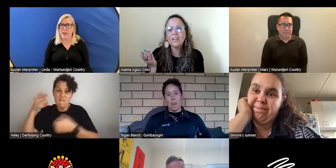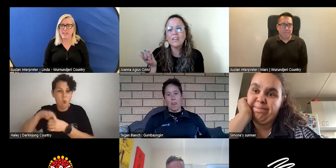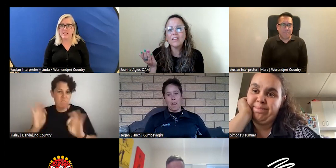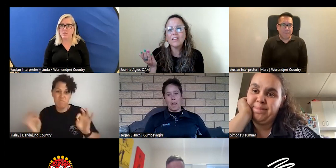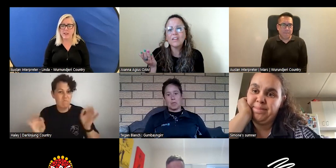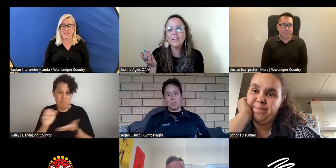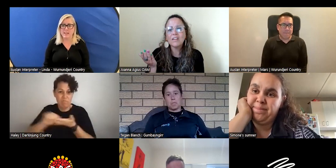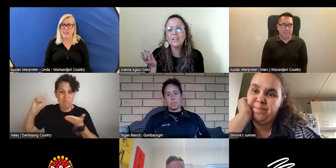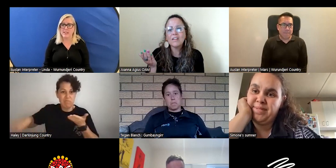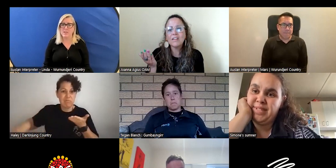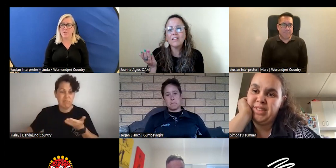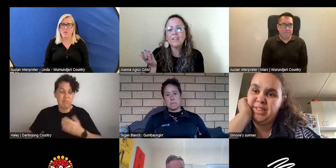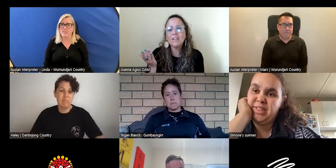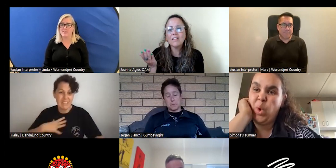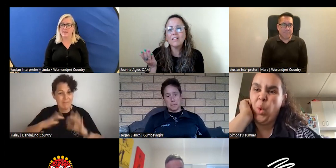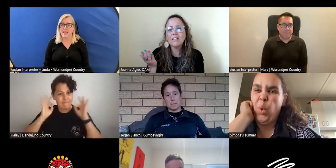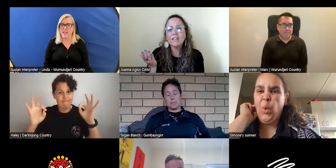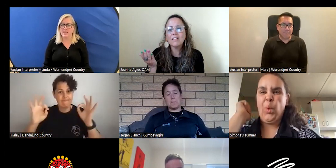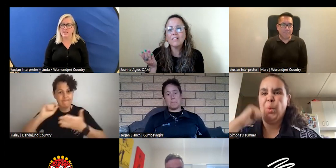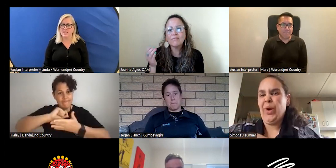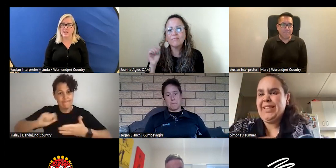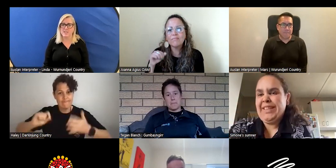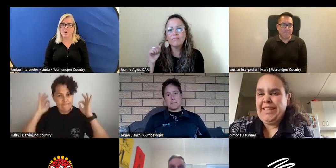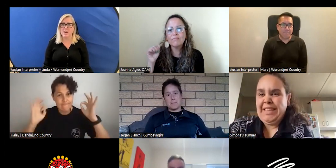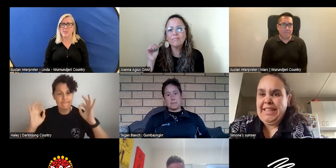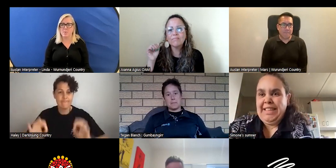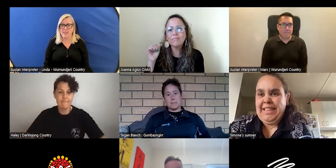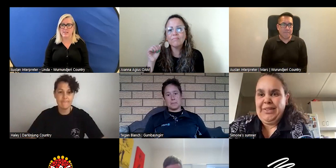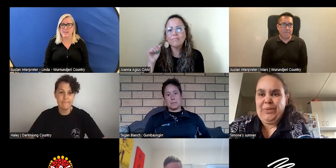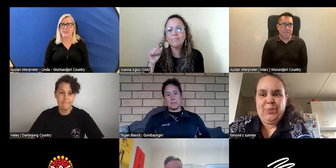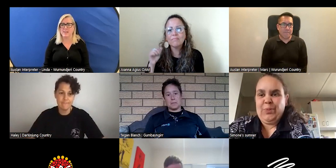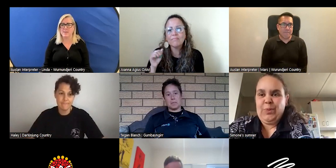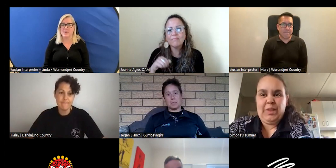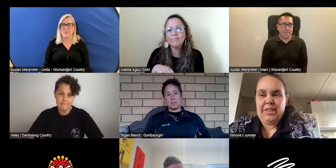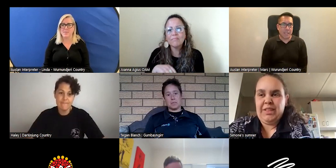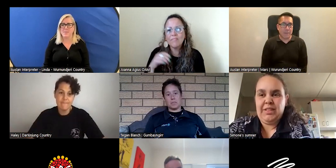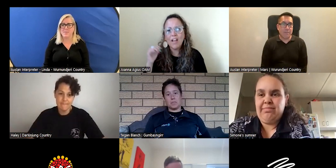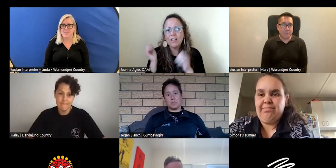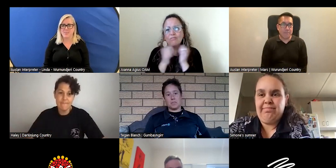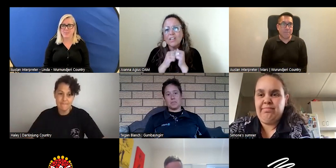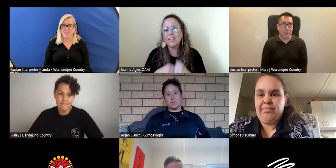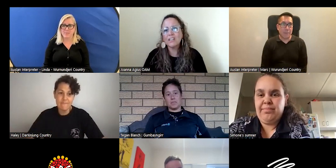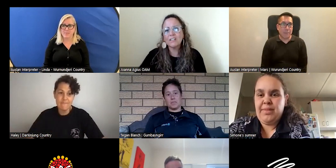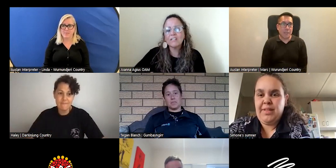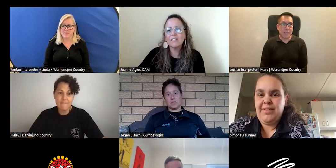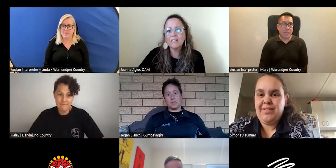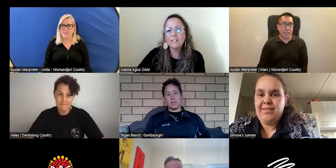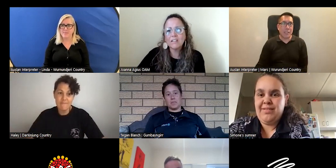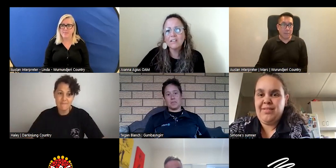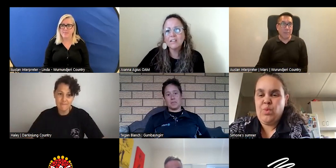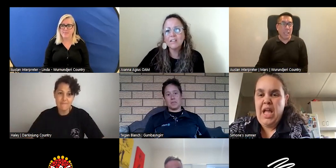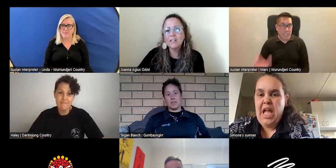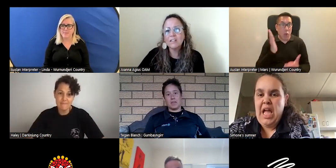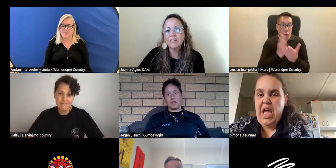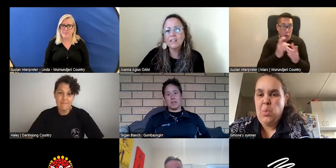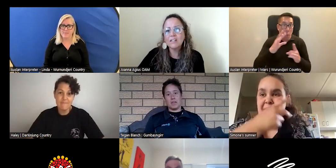you spell it incorrectly, then your vote doesn't count. It just gets thrown in the bin. Yeah. Yep. And so it's very important